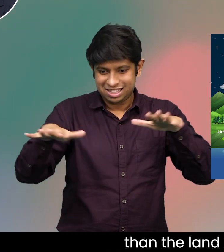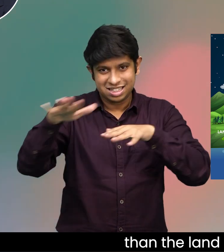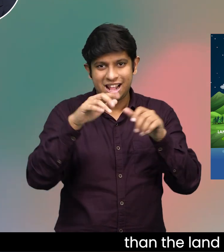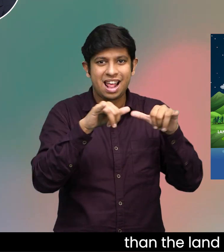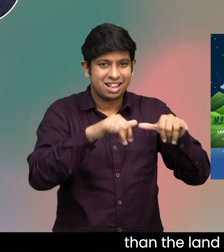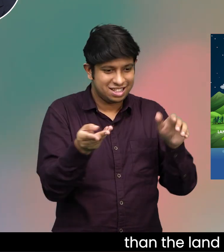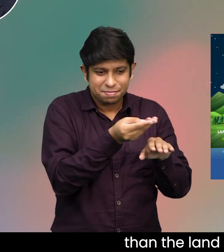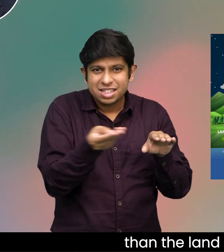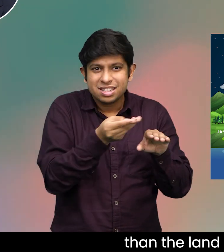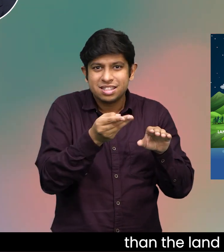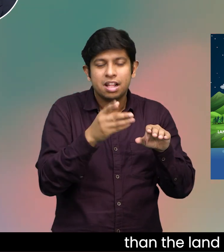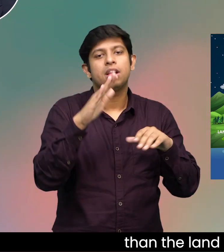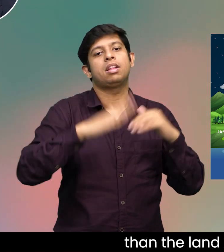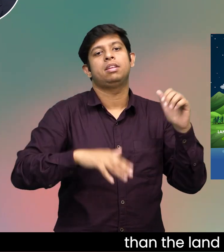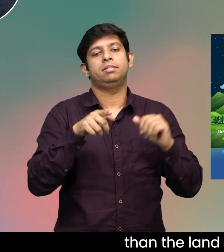sea.